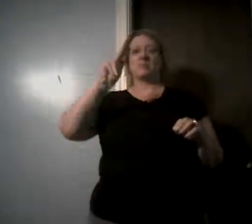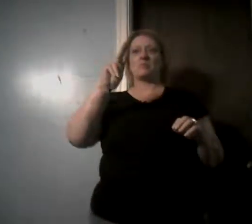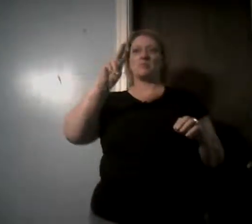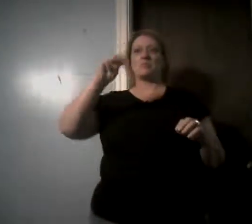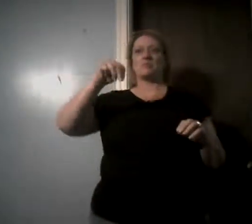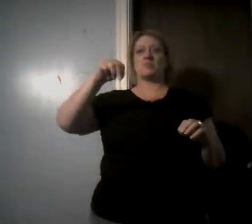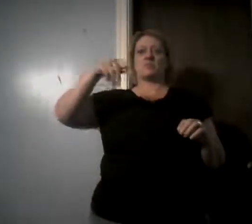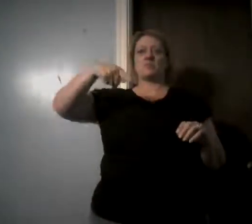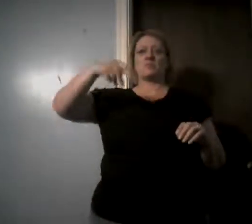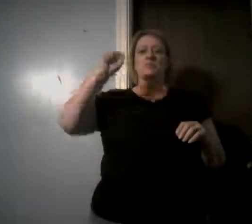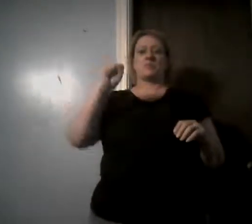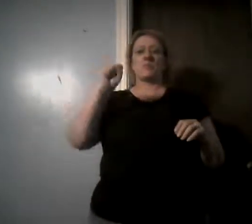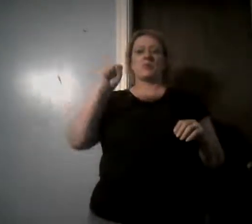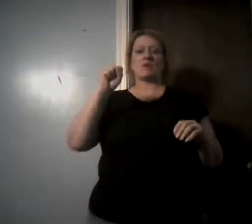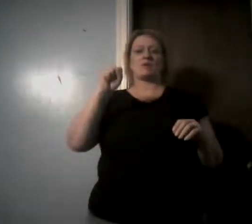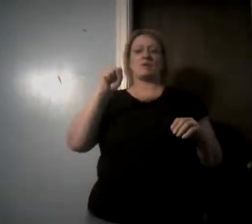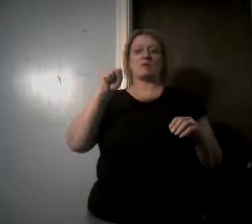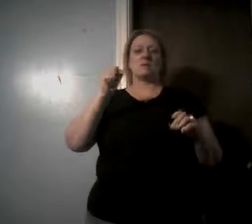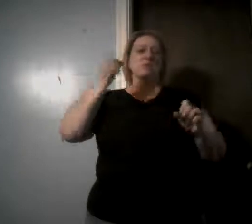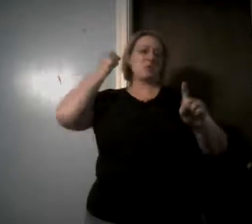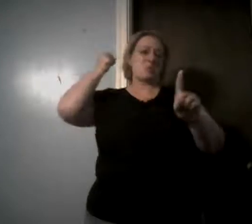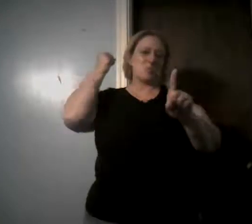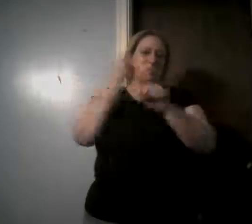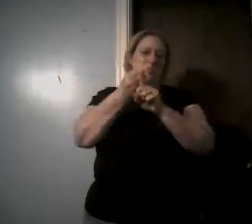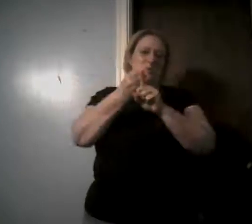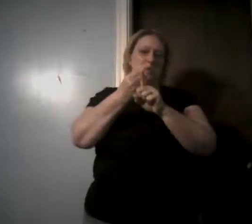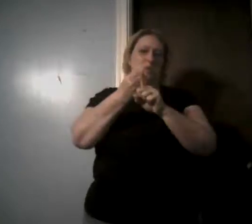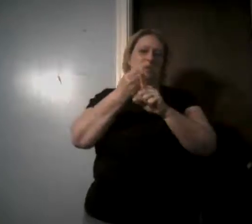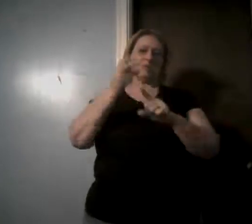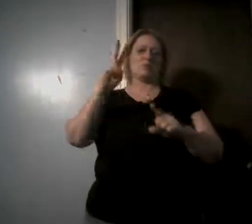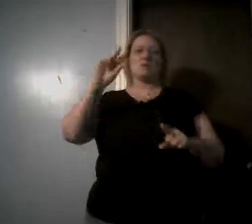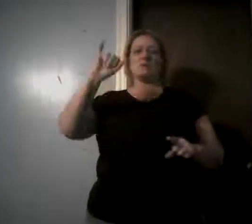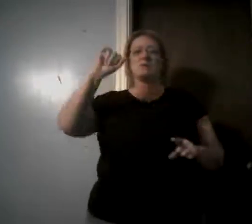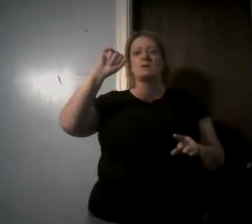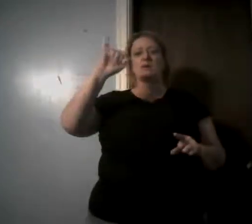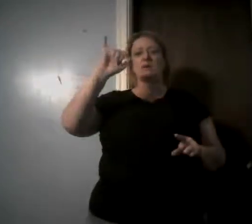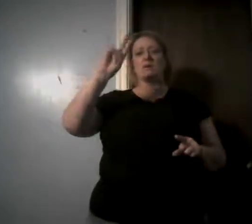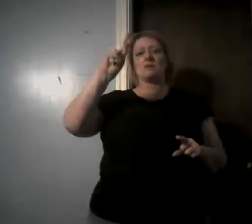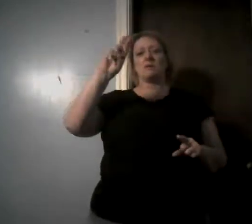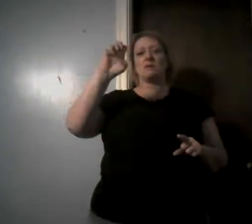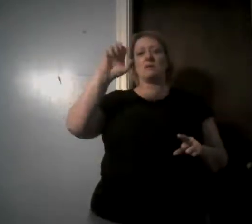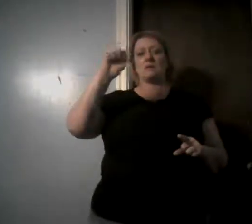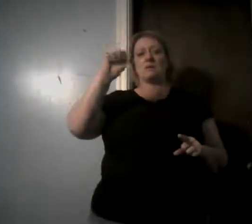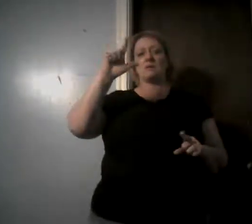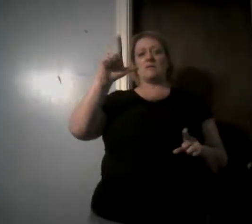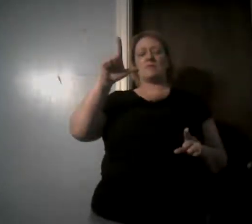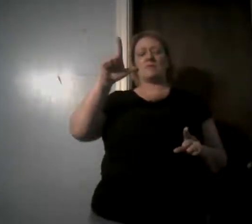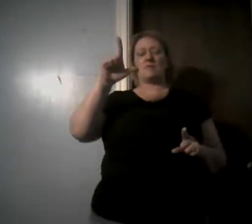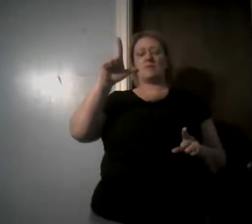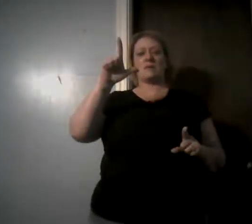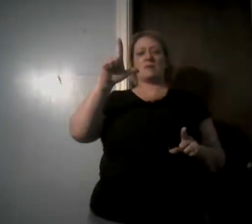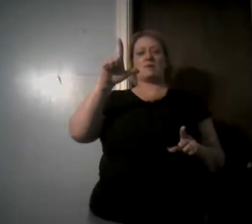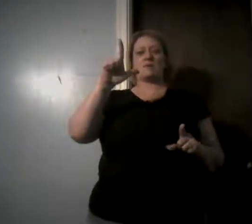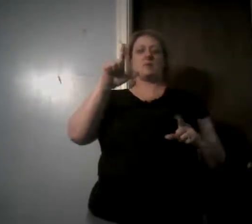is an acute viral illness that causes a painful inflammation and swelling of the saliva glands.